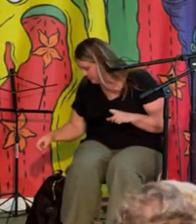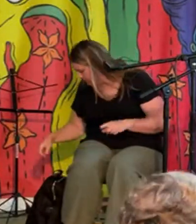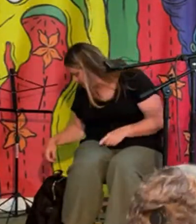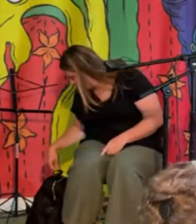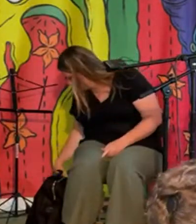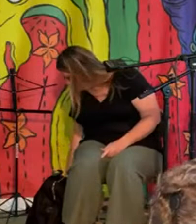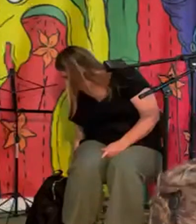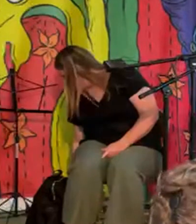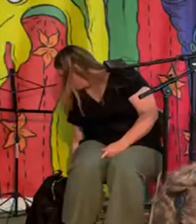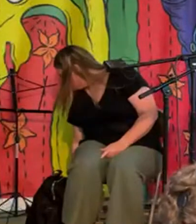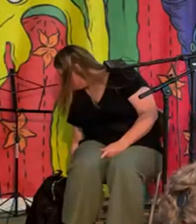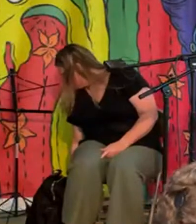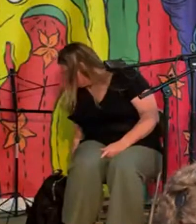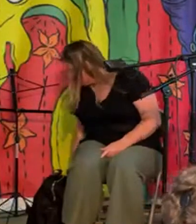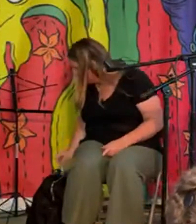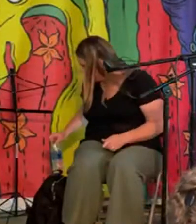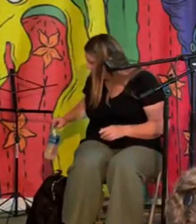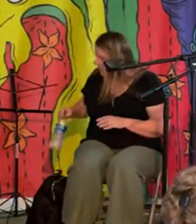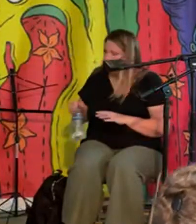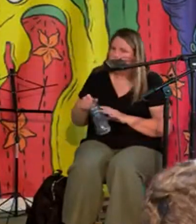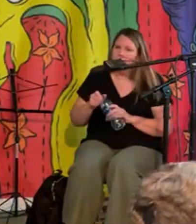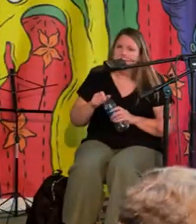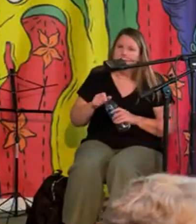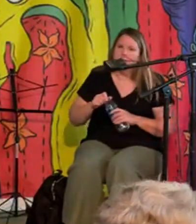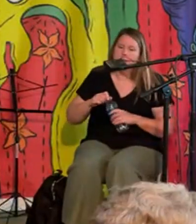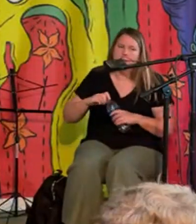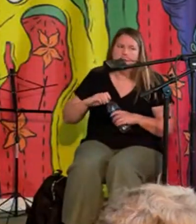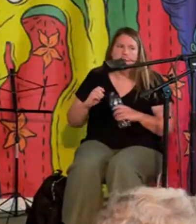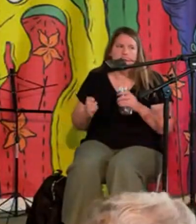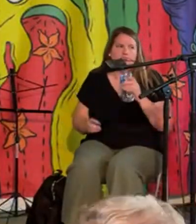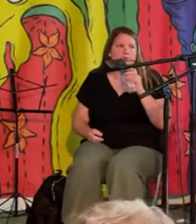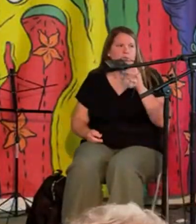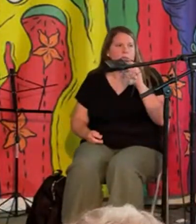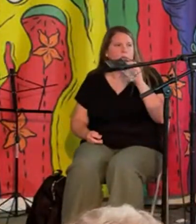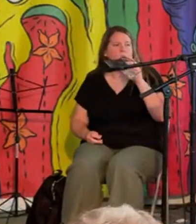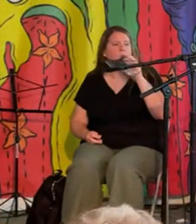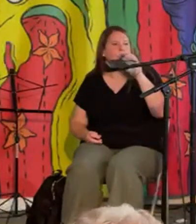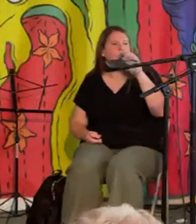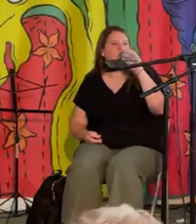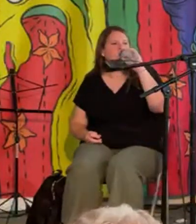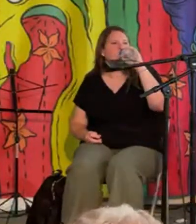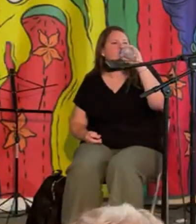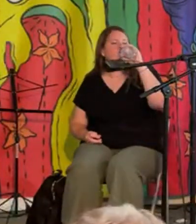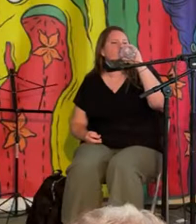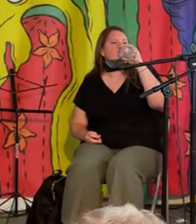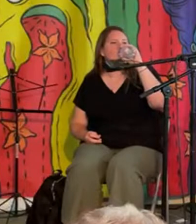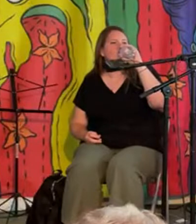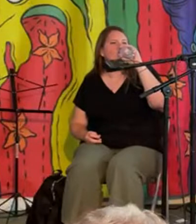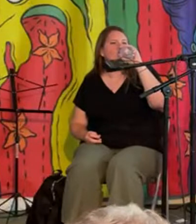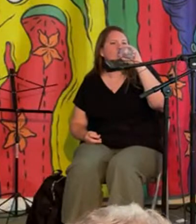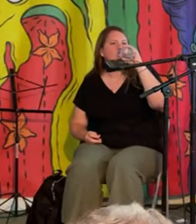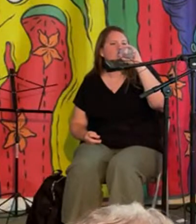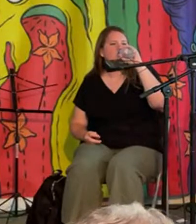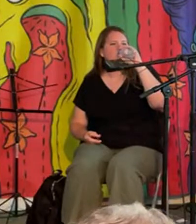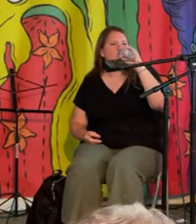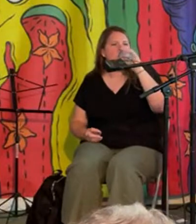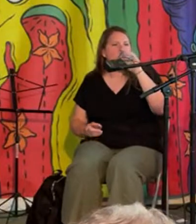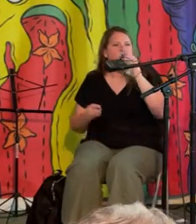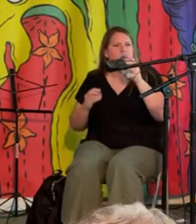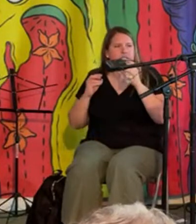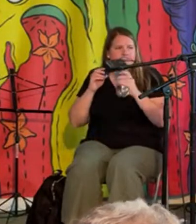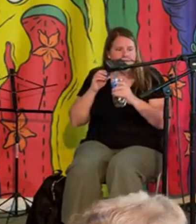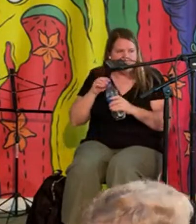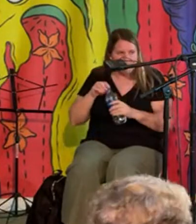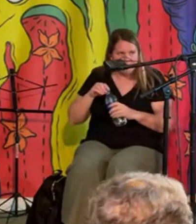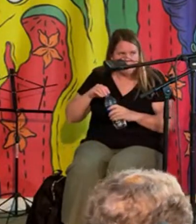was gonna ask, I feel like as a poet, you probably read a lot of poetry. What are some things other than poetry that you read